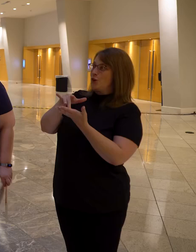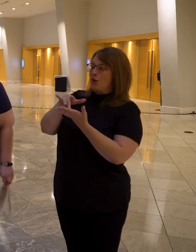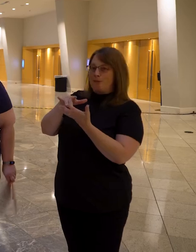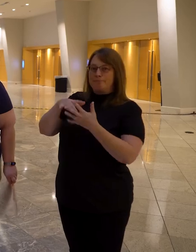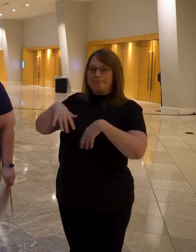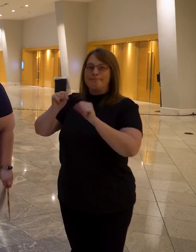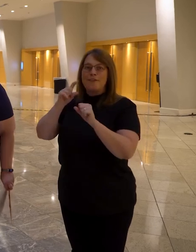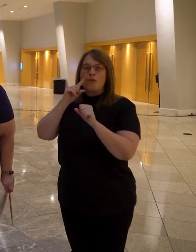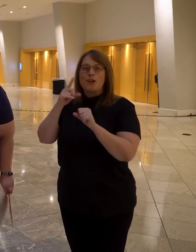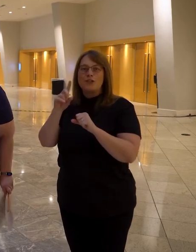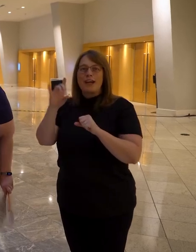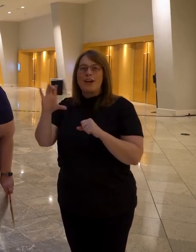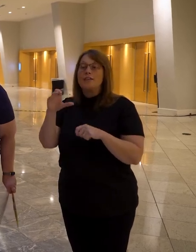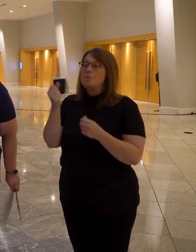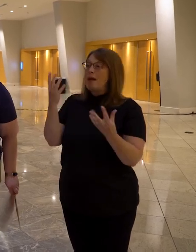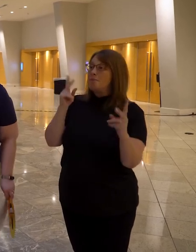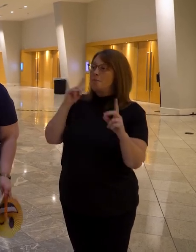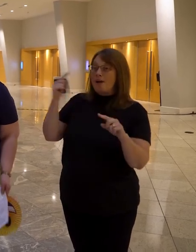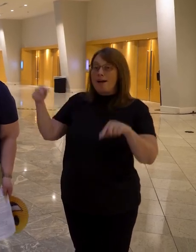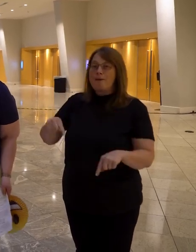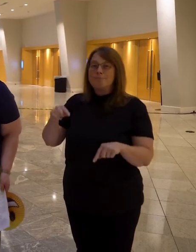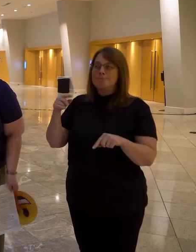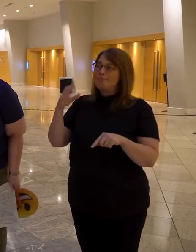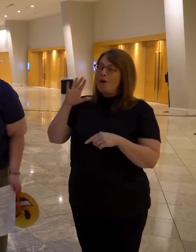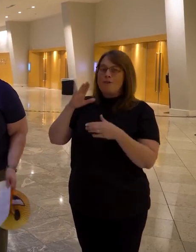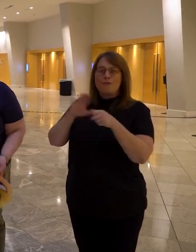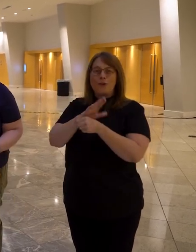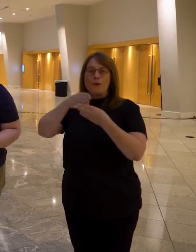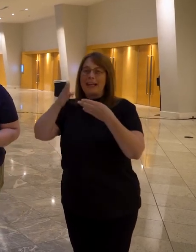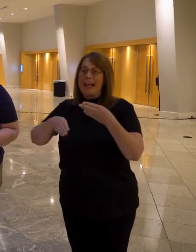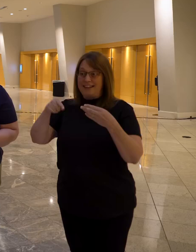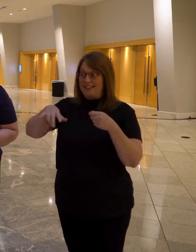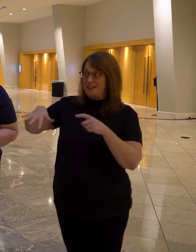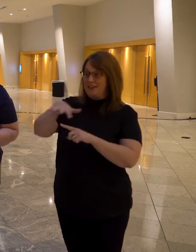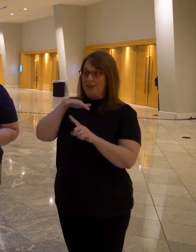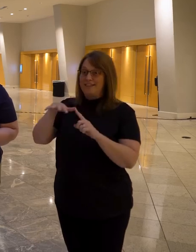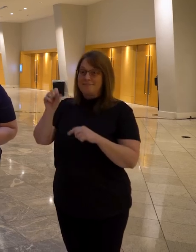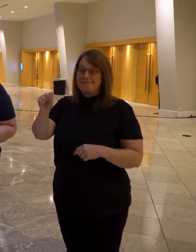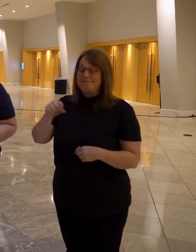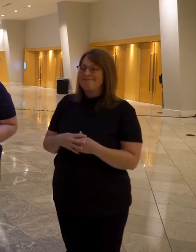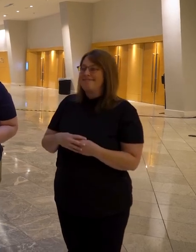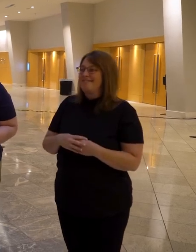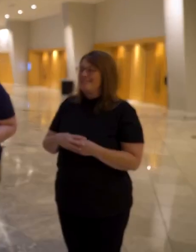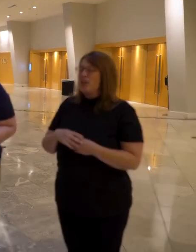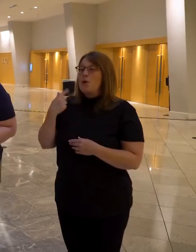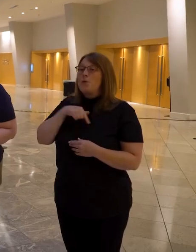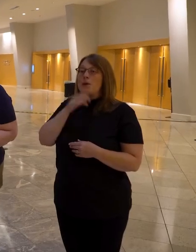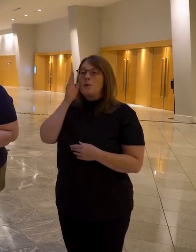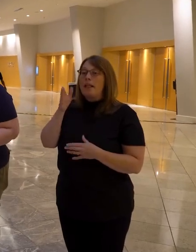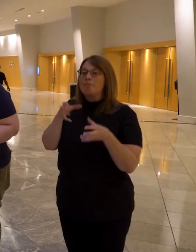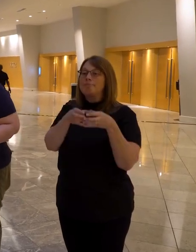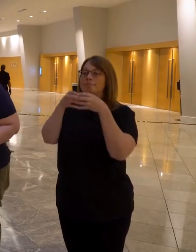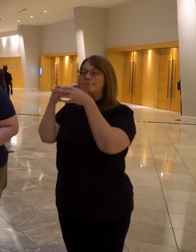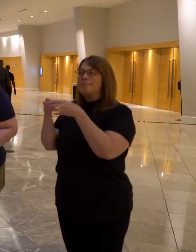for DragonCon. A lot of people are going to be here all weekend long in this space in particular. And we're going to head